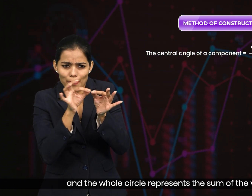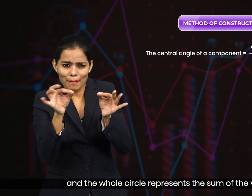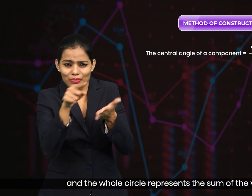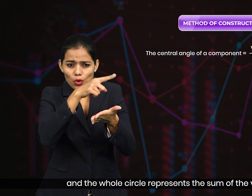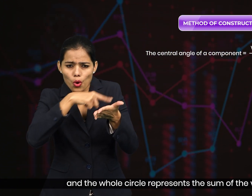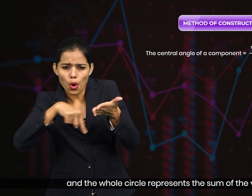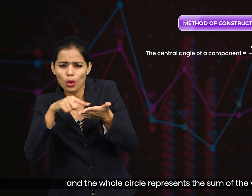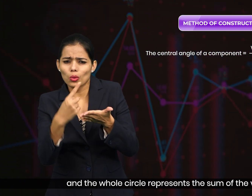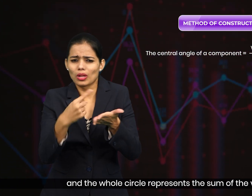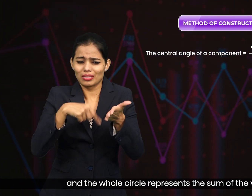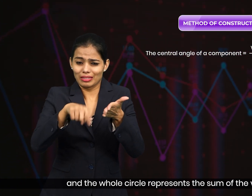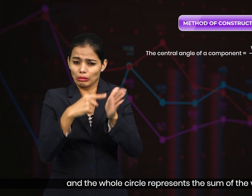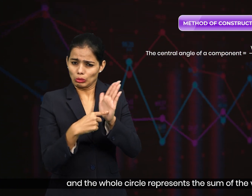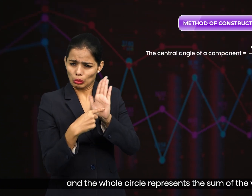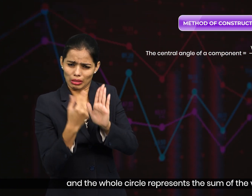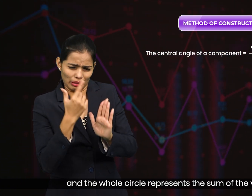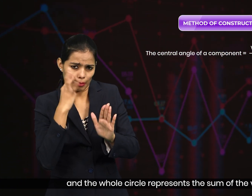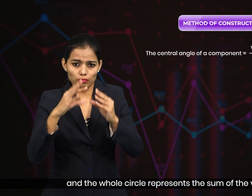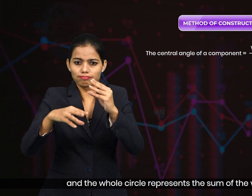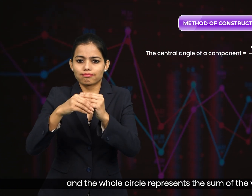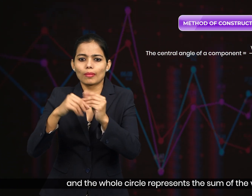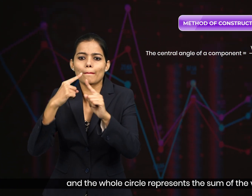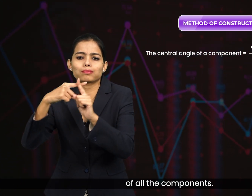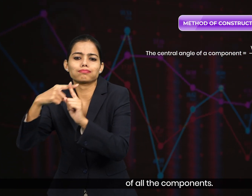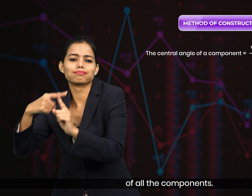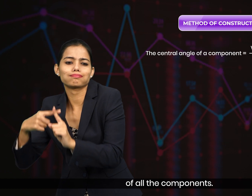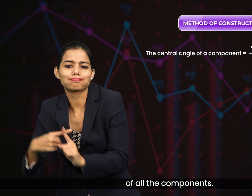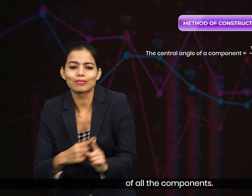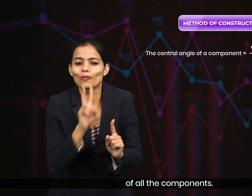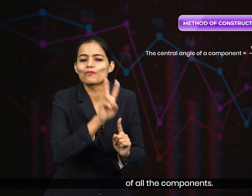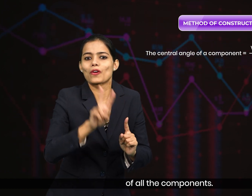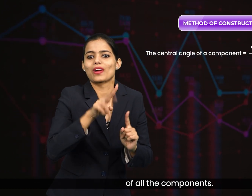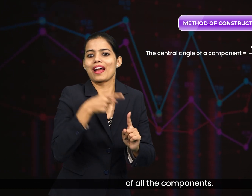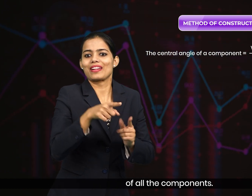the whole circle represents the sum of the value of all the components.